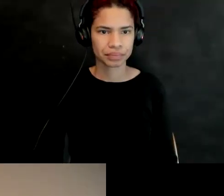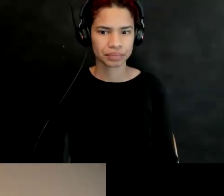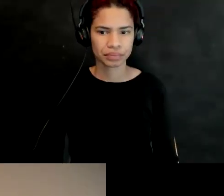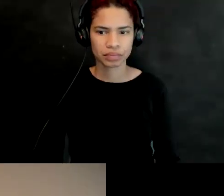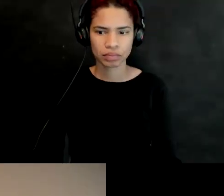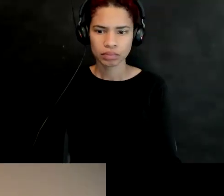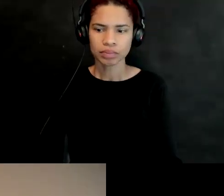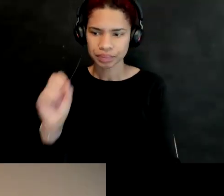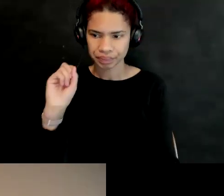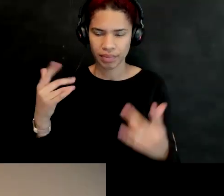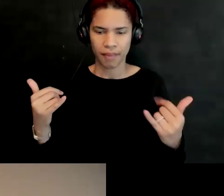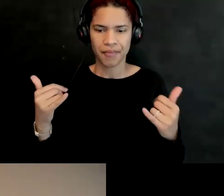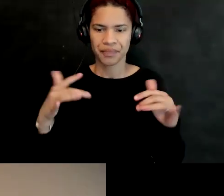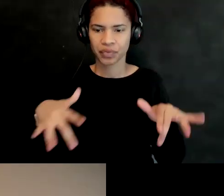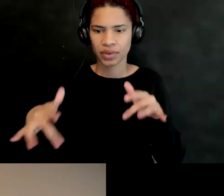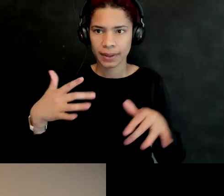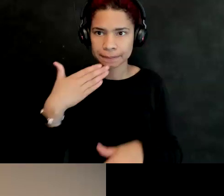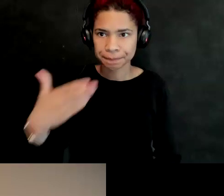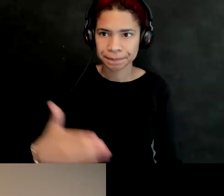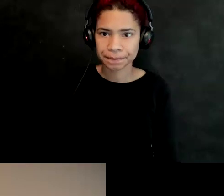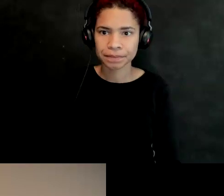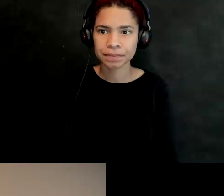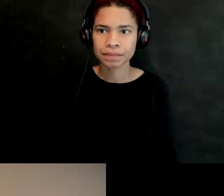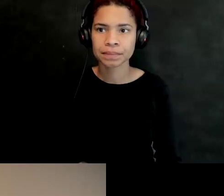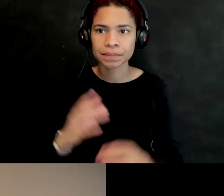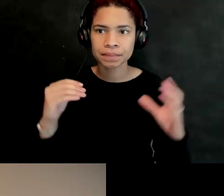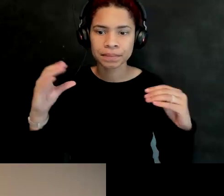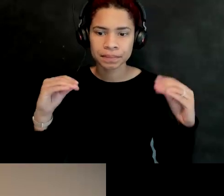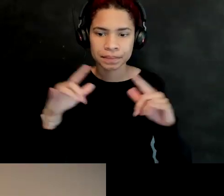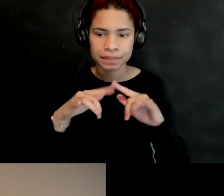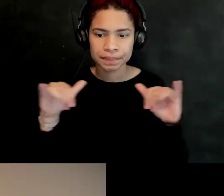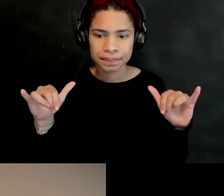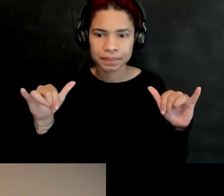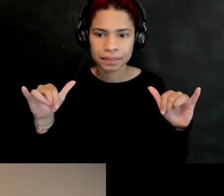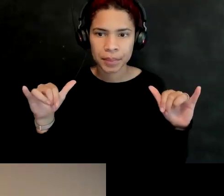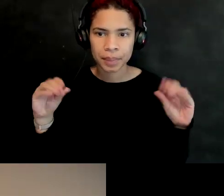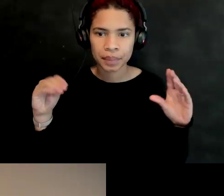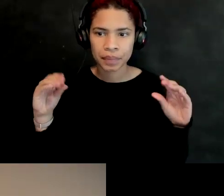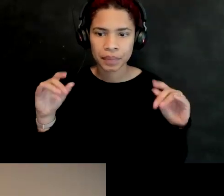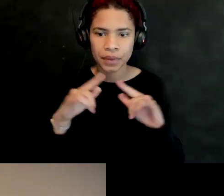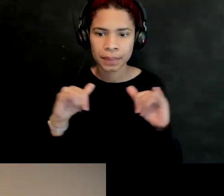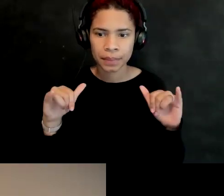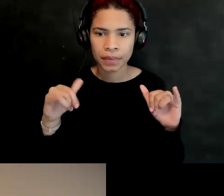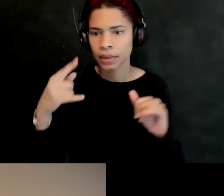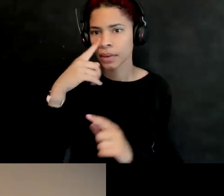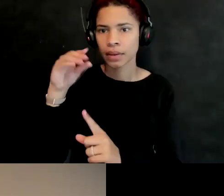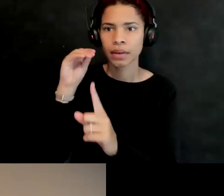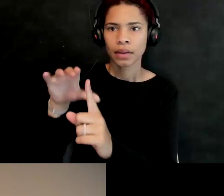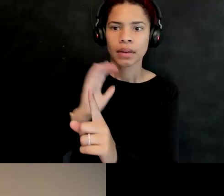And Great. we are recording. Thank you. Fabulous. Lynn, Thank you, Lynn. could you So, highlight our speaker, please?